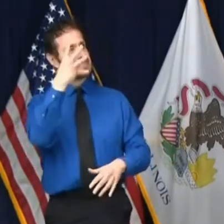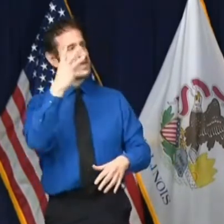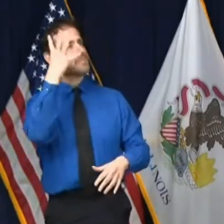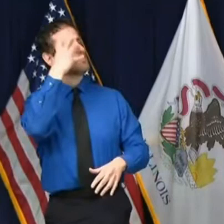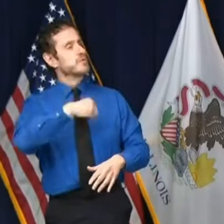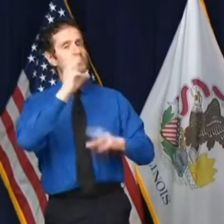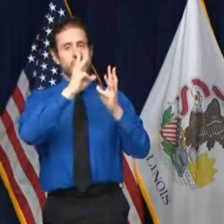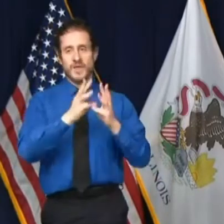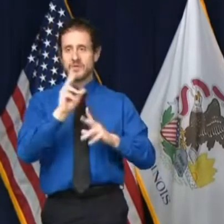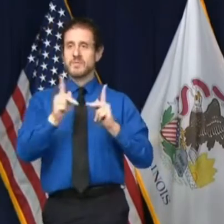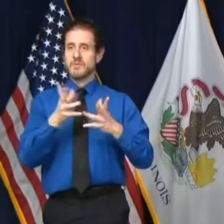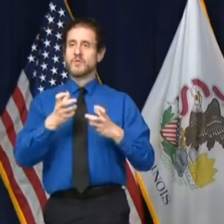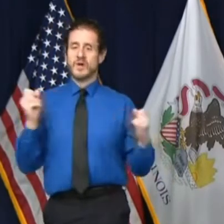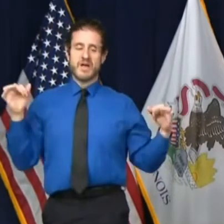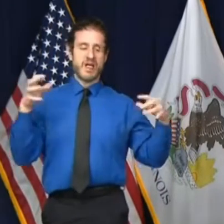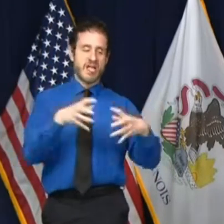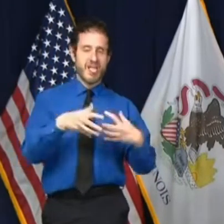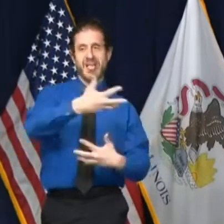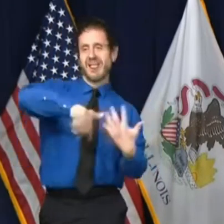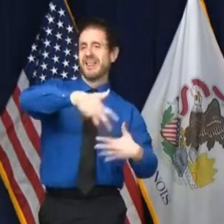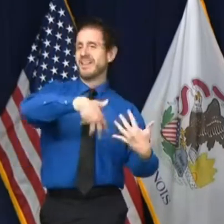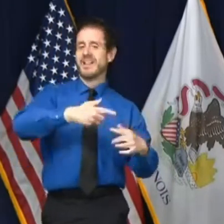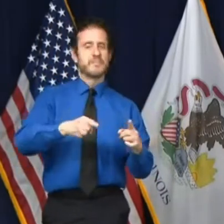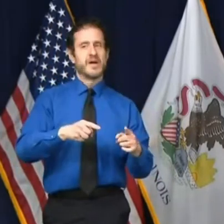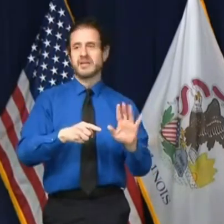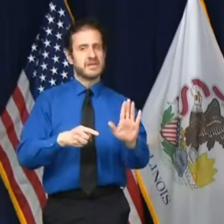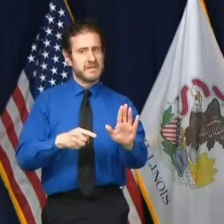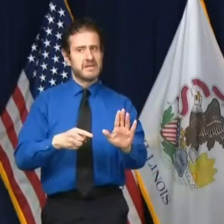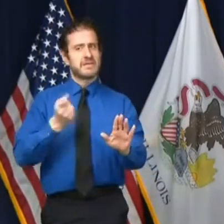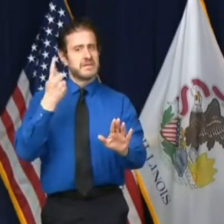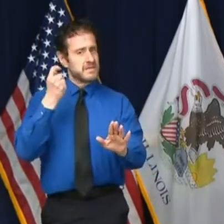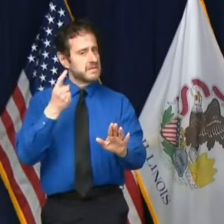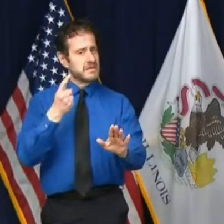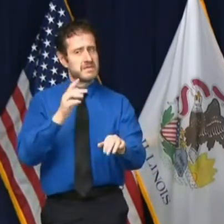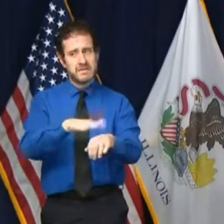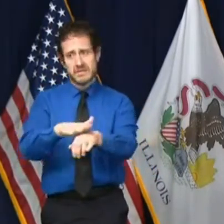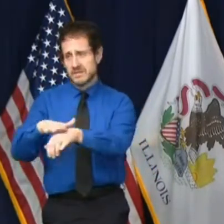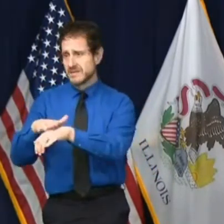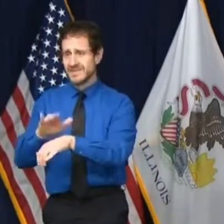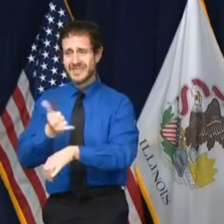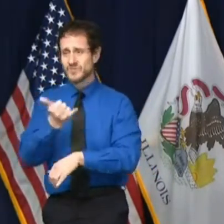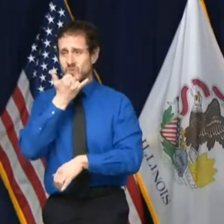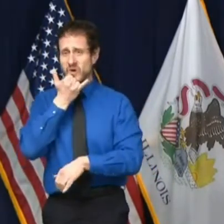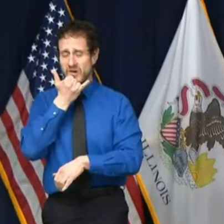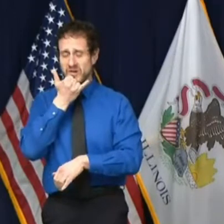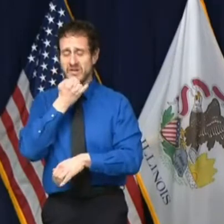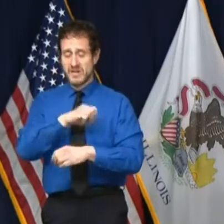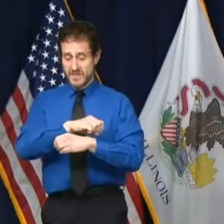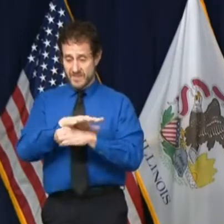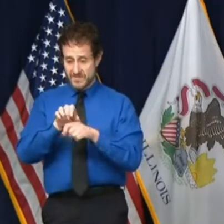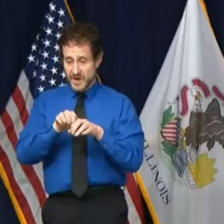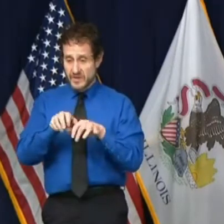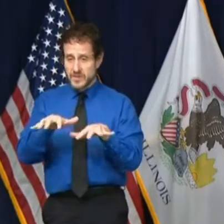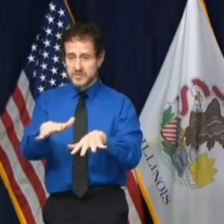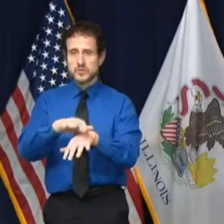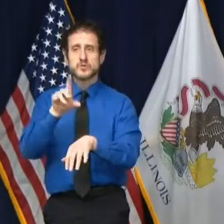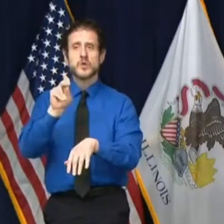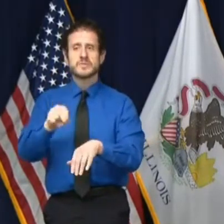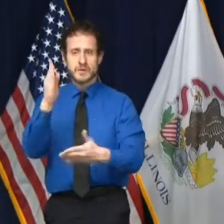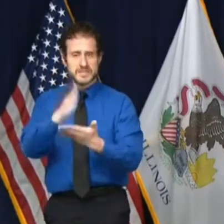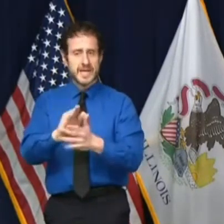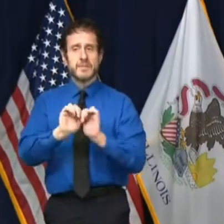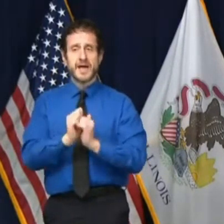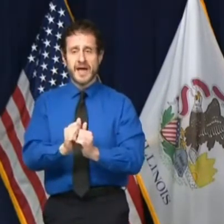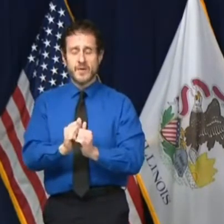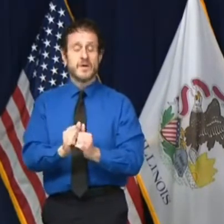want to remind everybody that it's a mistake. Right now, the only way that we can defeat this virus, because we have no vaccine and